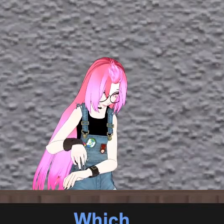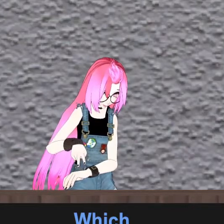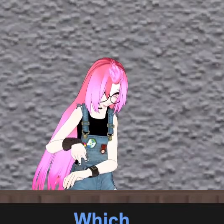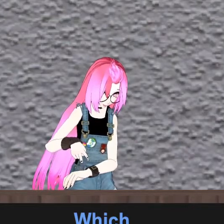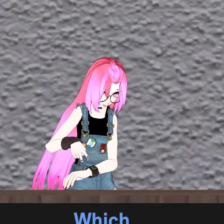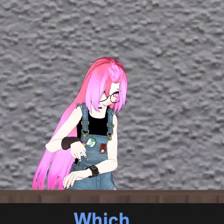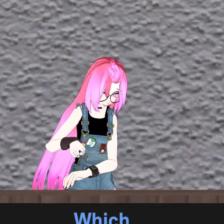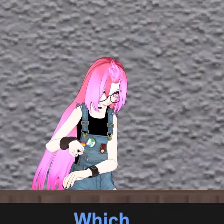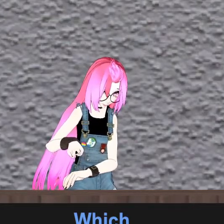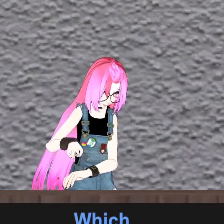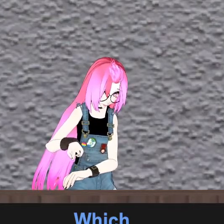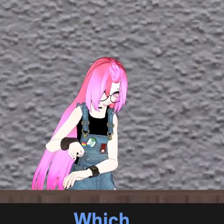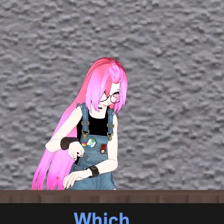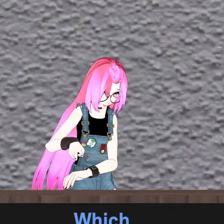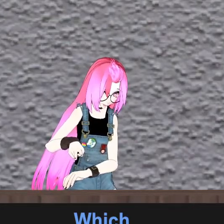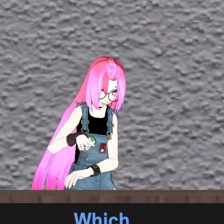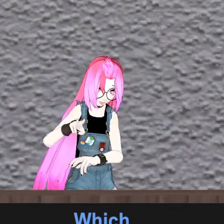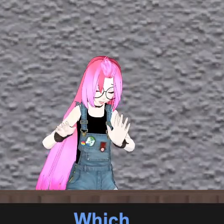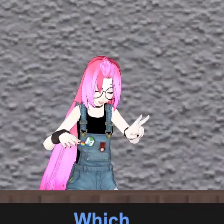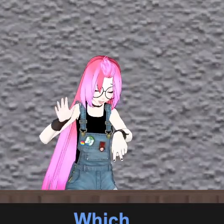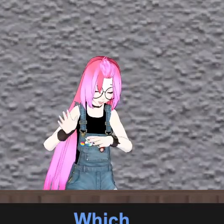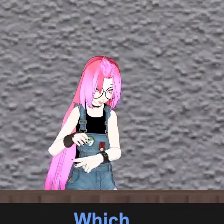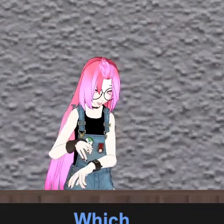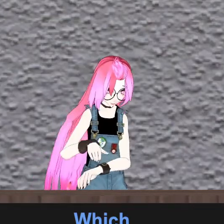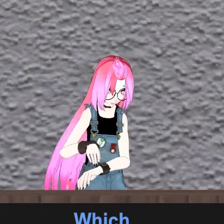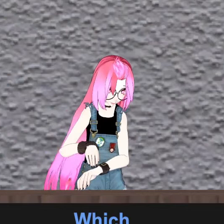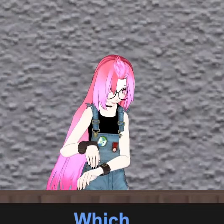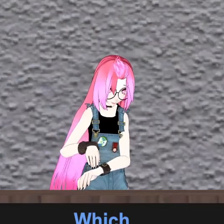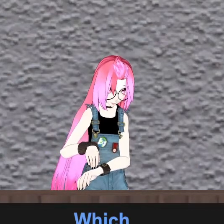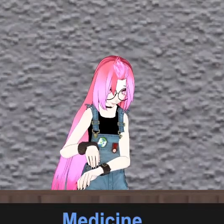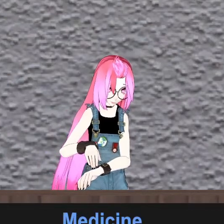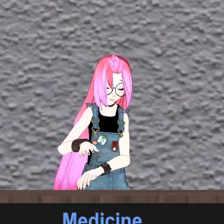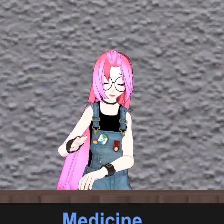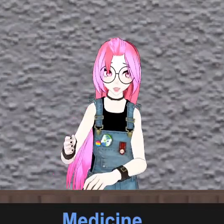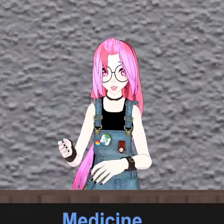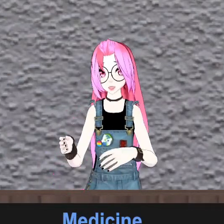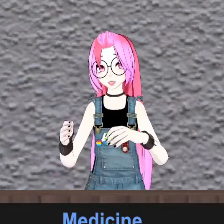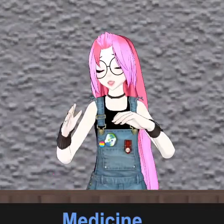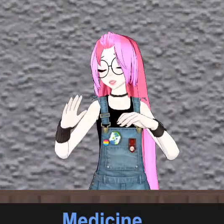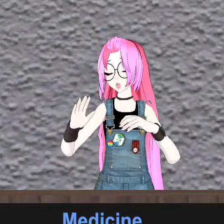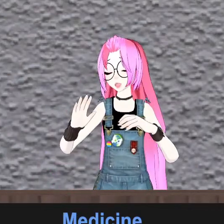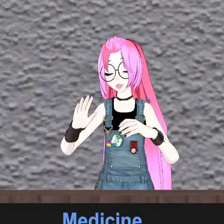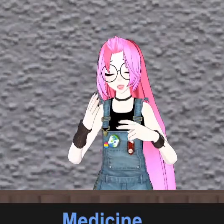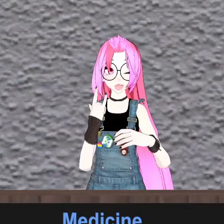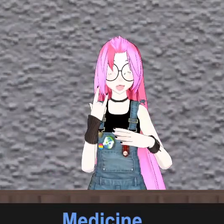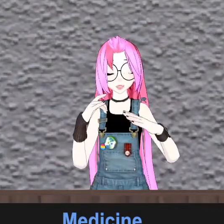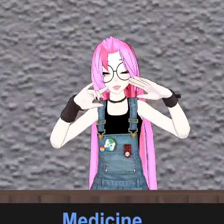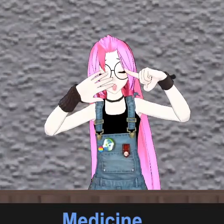I'll just kind of go through different ones. All right, medicine. So if you have index, it's going to